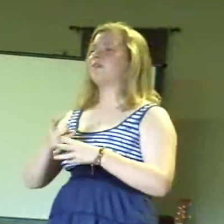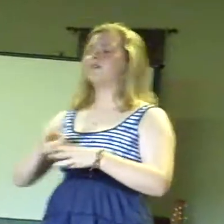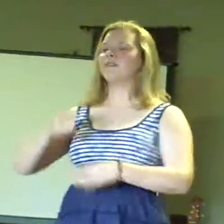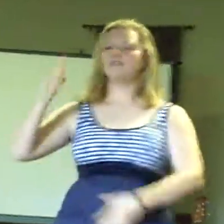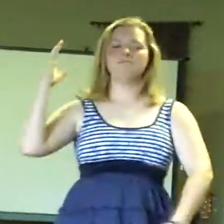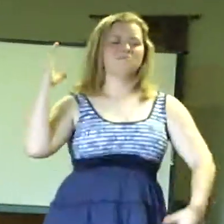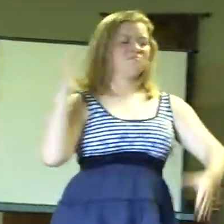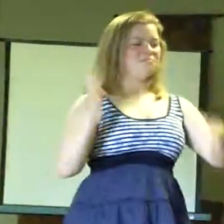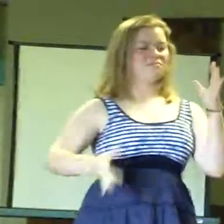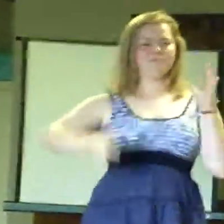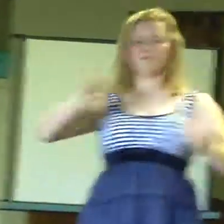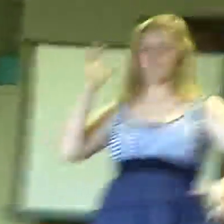am